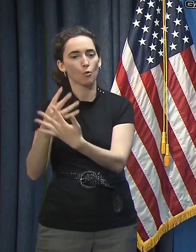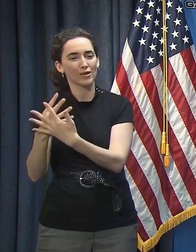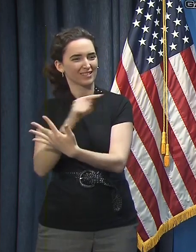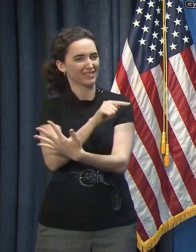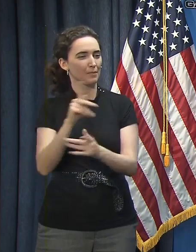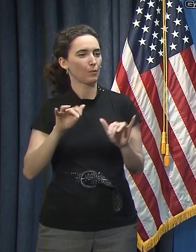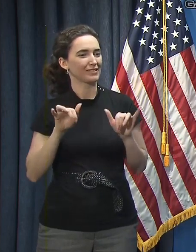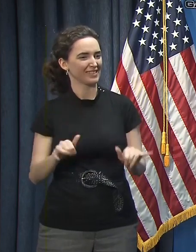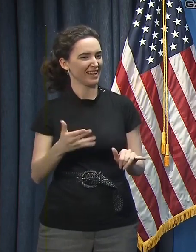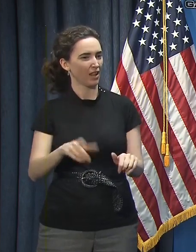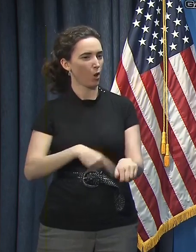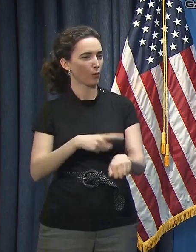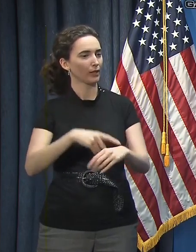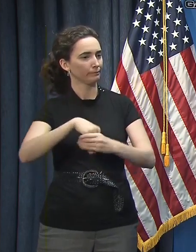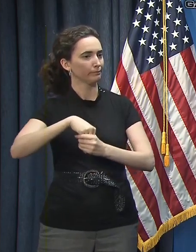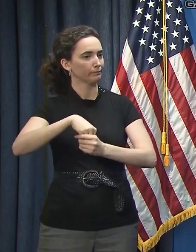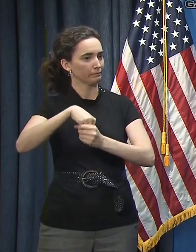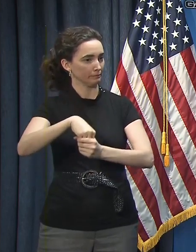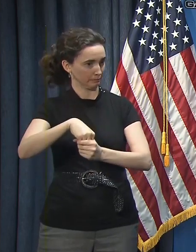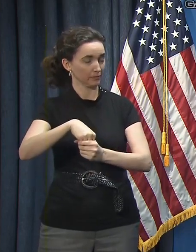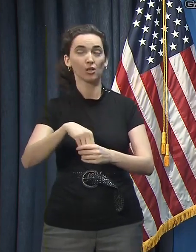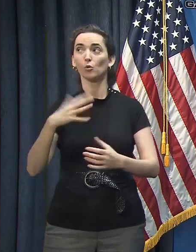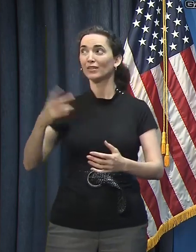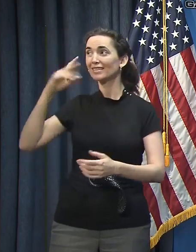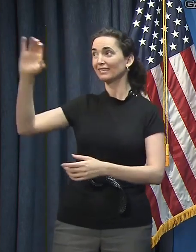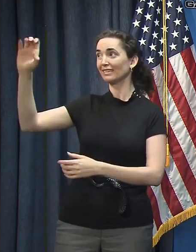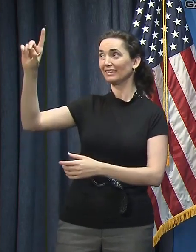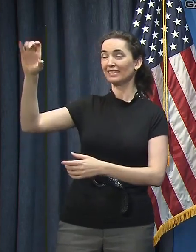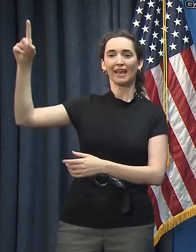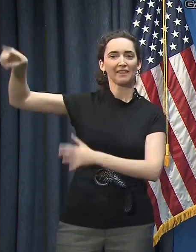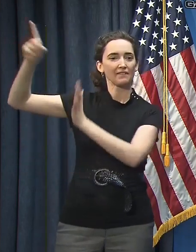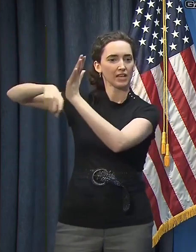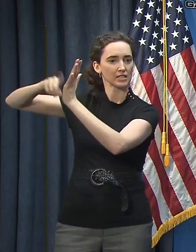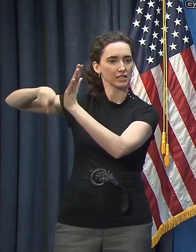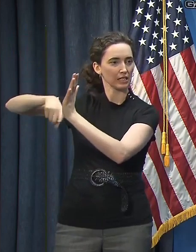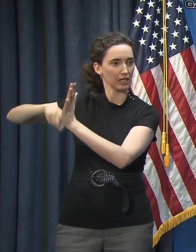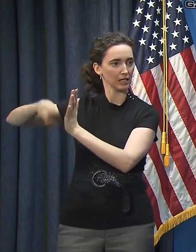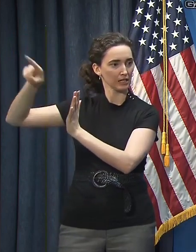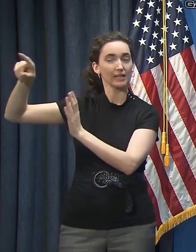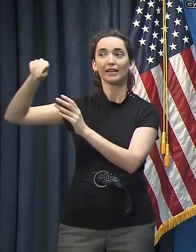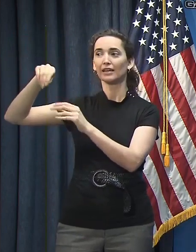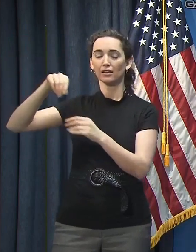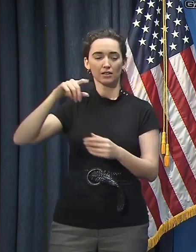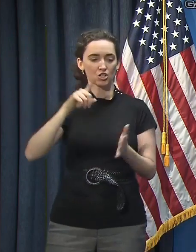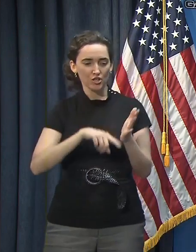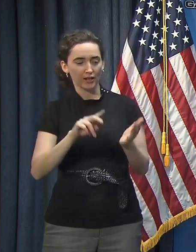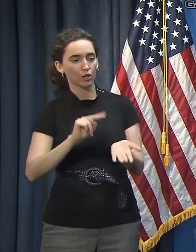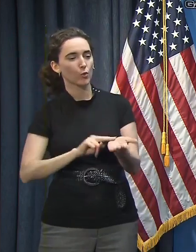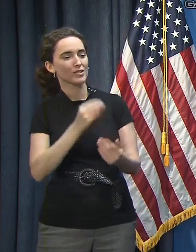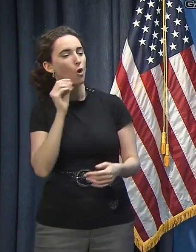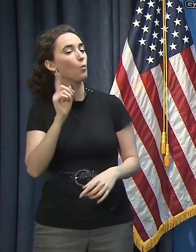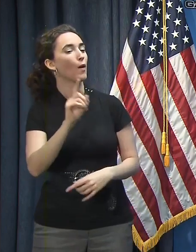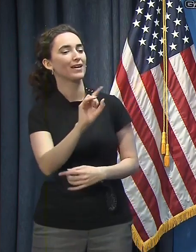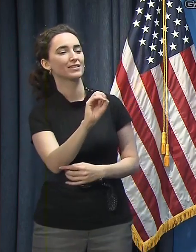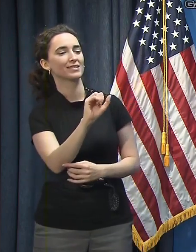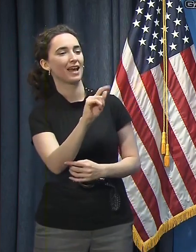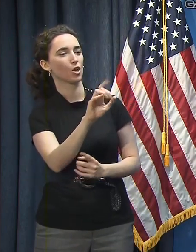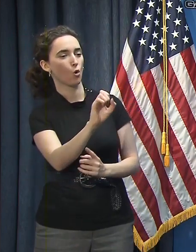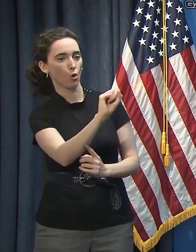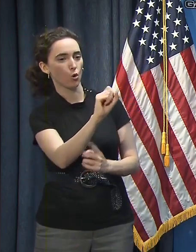seen the CDC do investigations in a nursing home in Seattle or a homeless